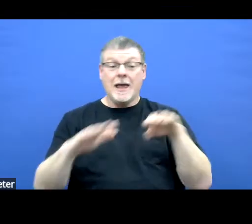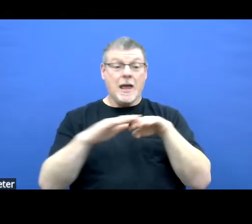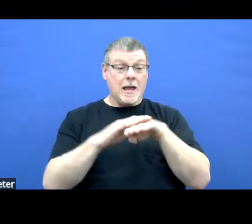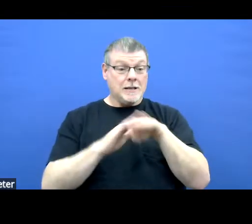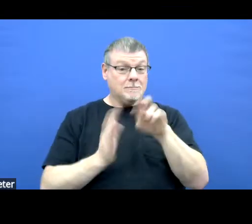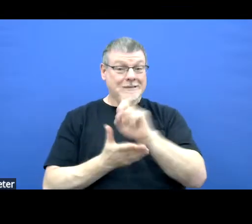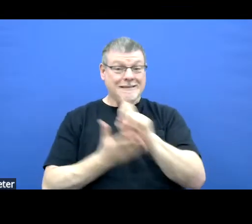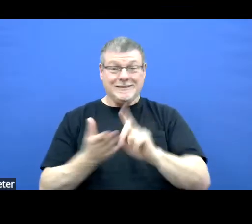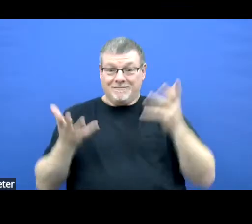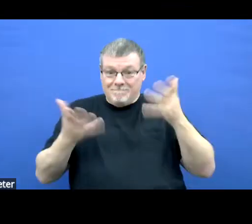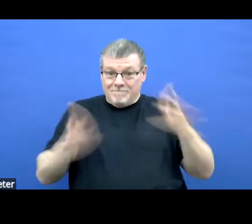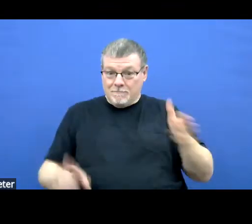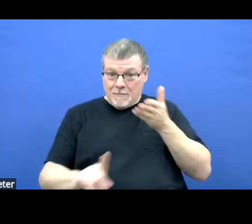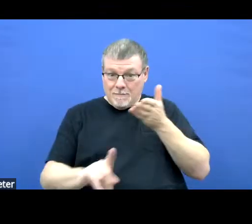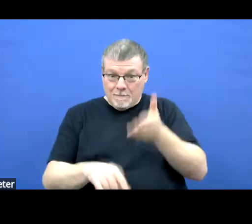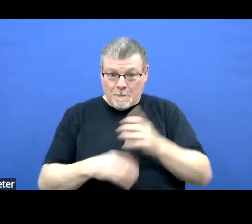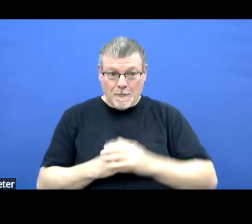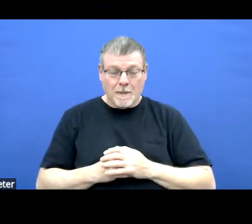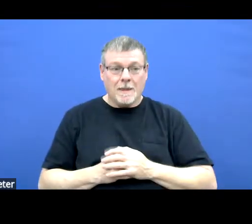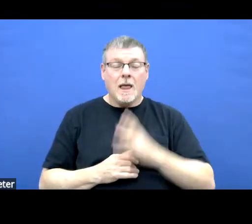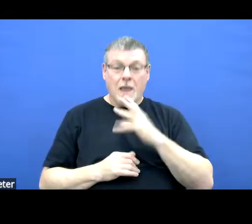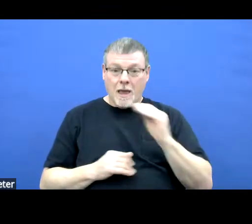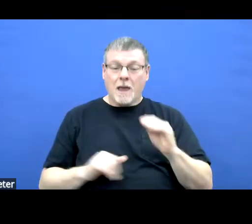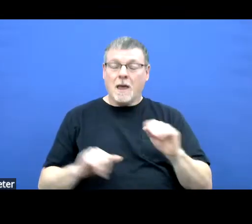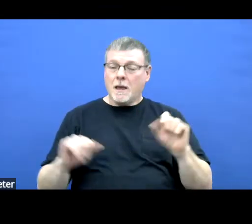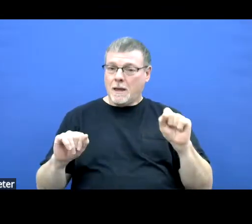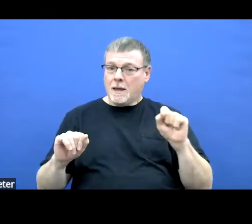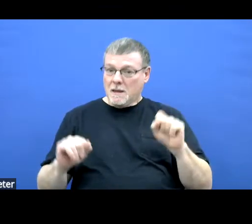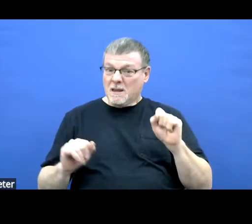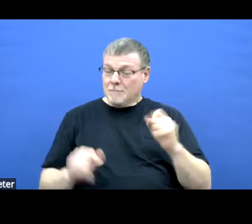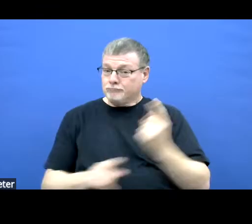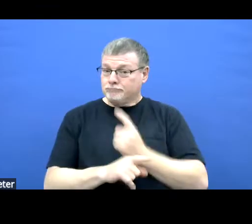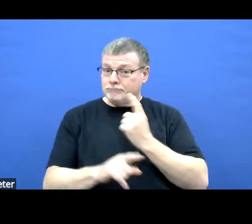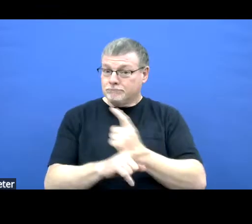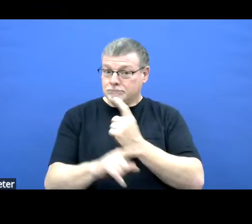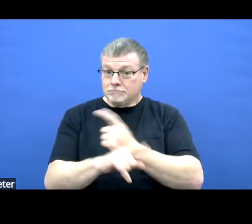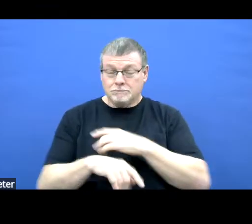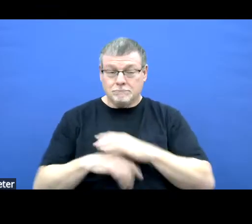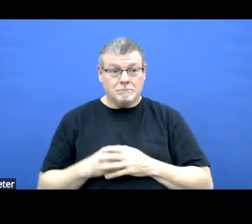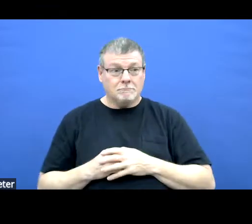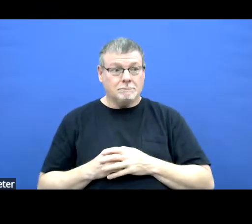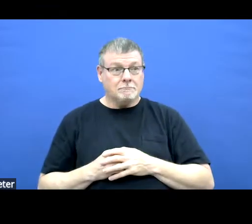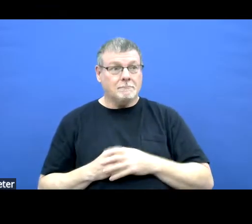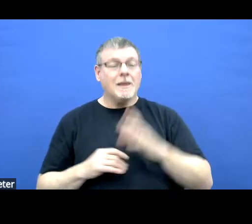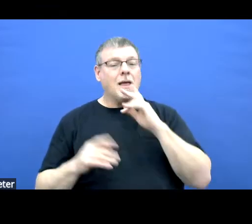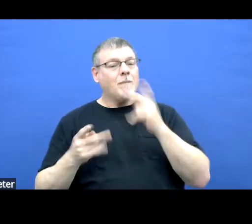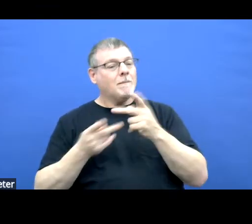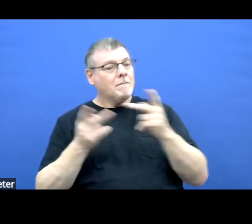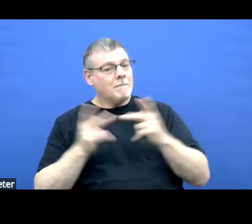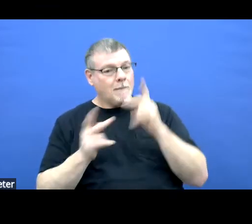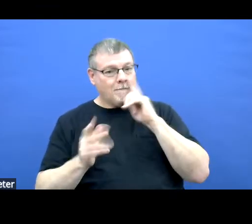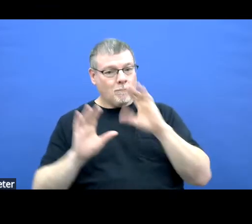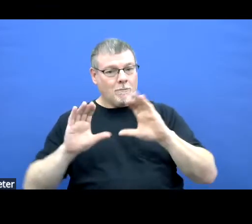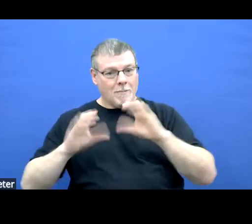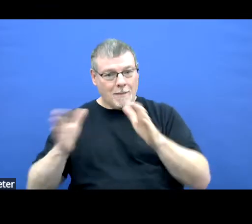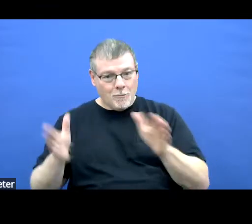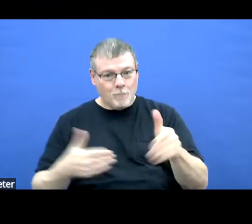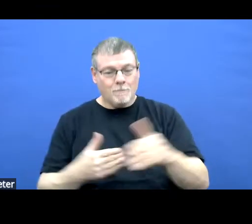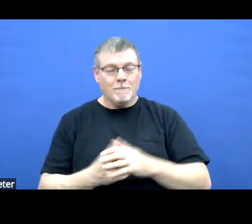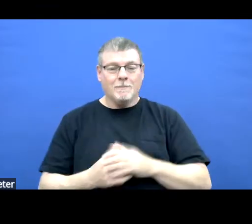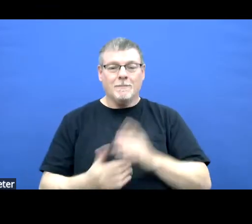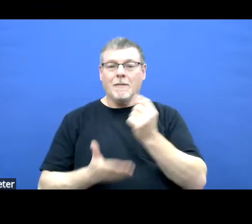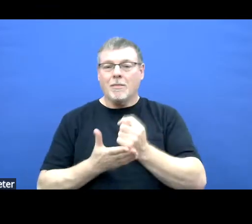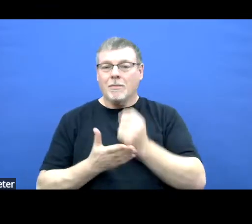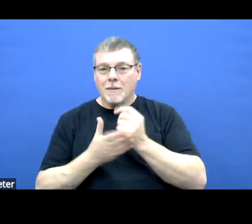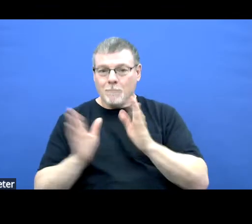design is possible and practical. There will be space for classrooms, therapy rooms,